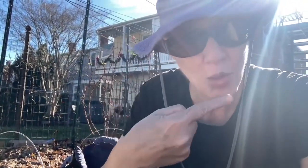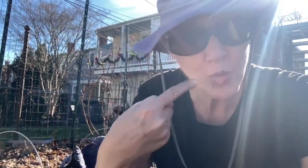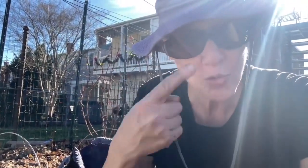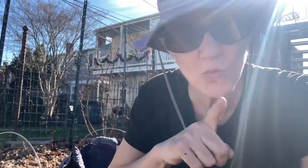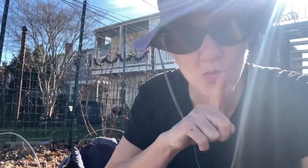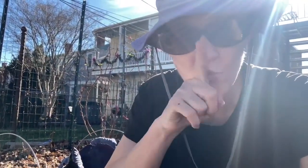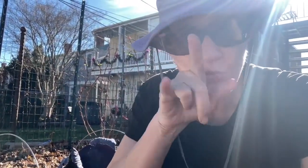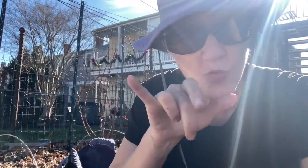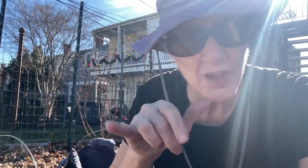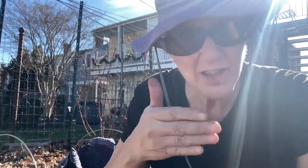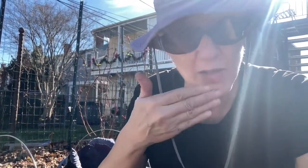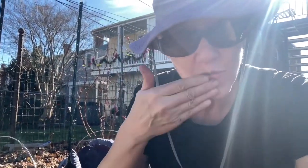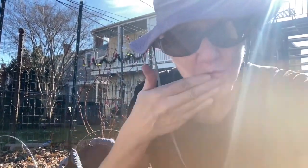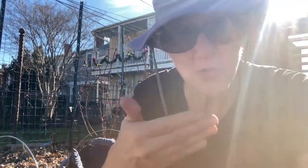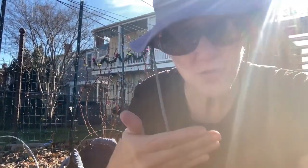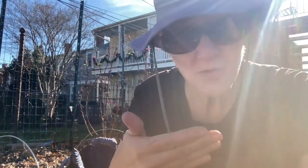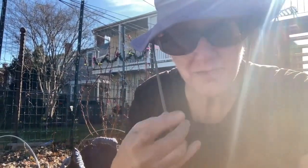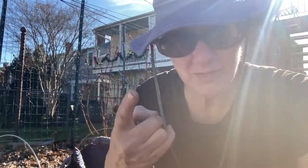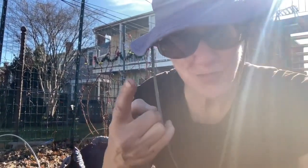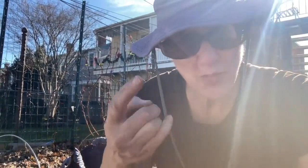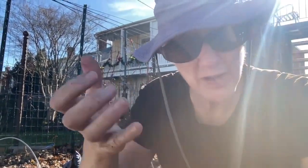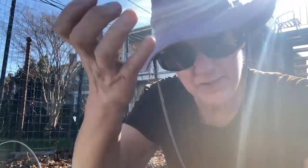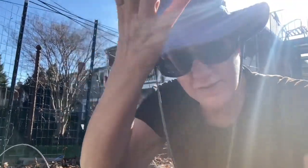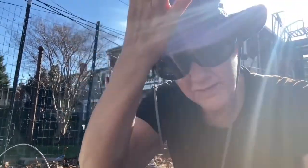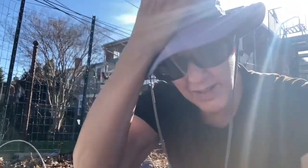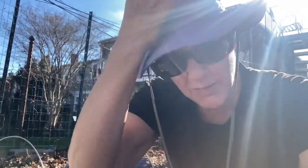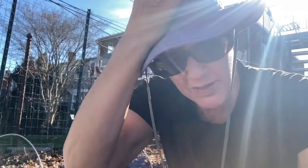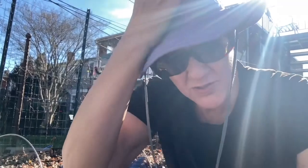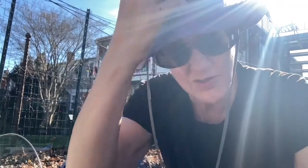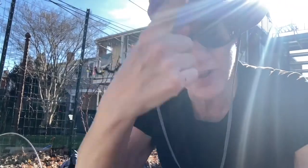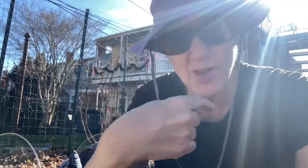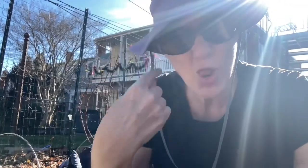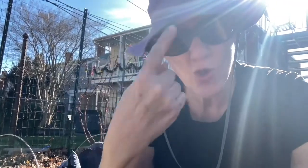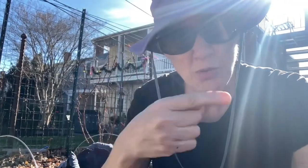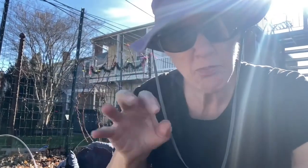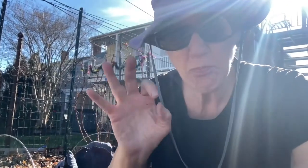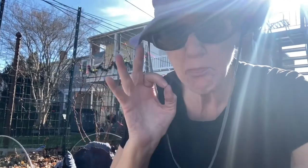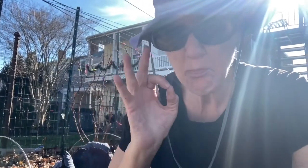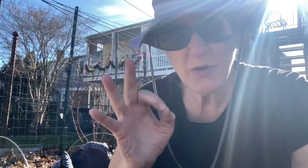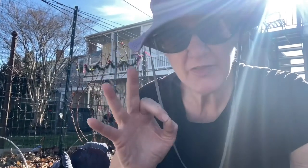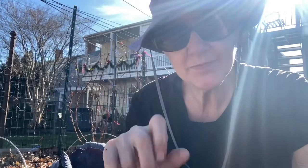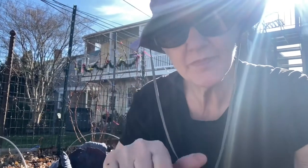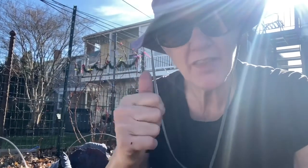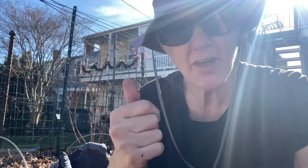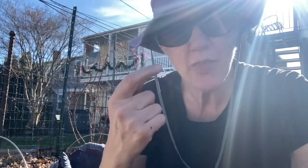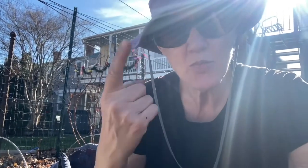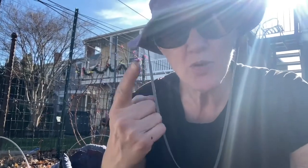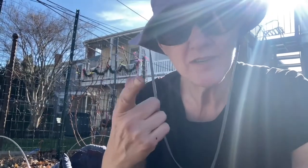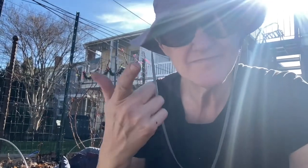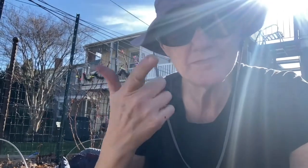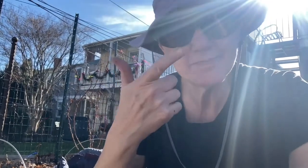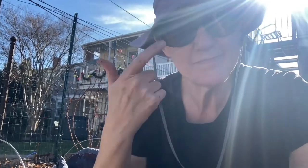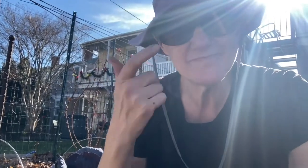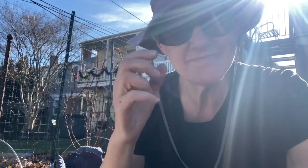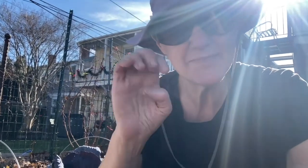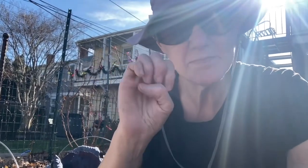Now those few baby lettuces look really good. And one of the cabbages just looks perfect. And the other